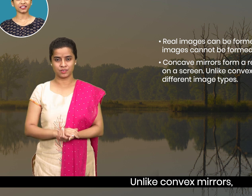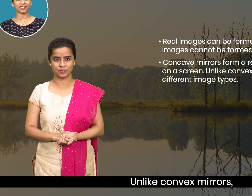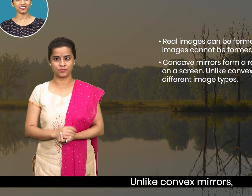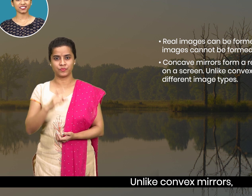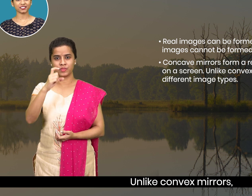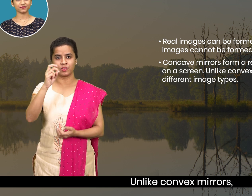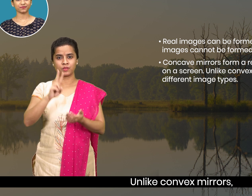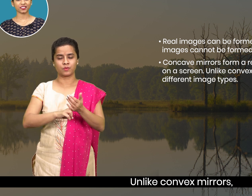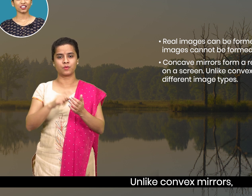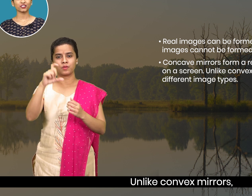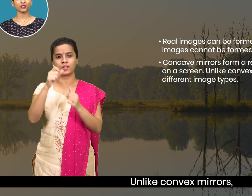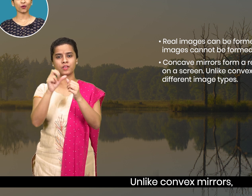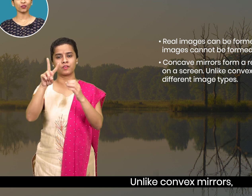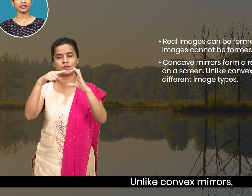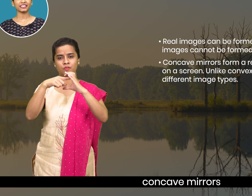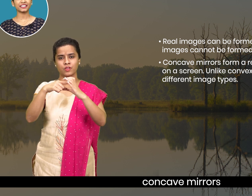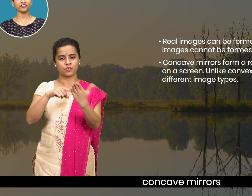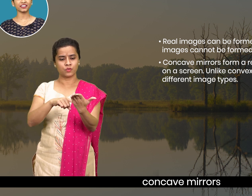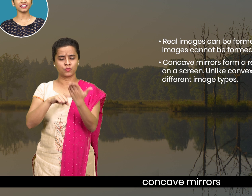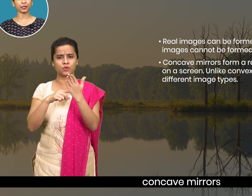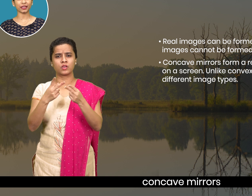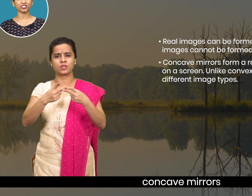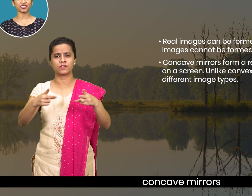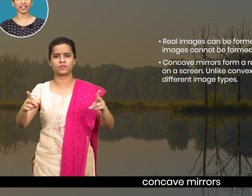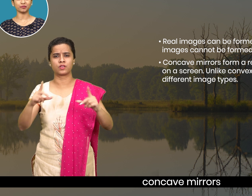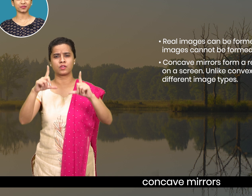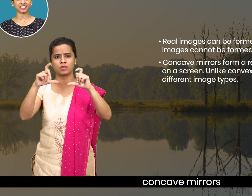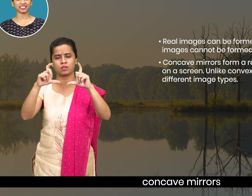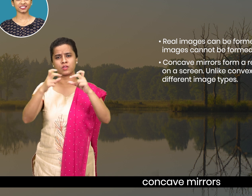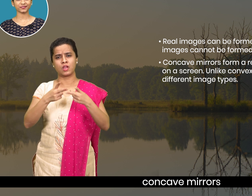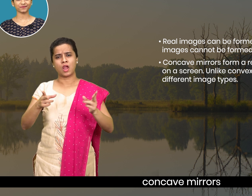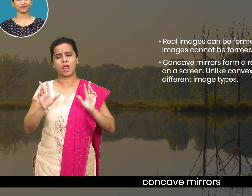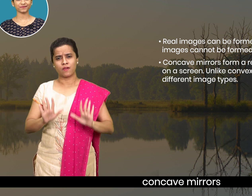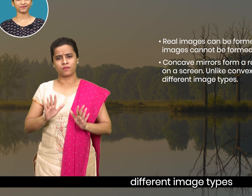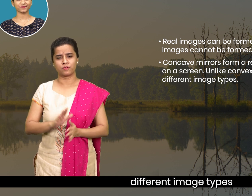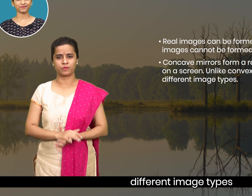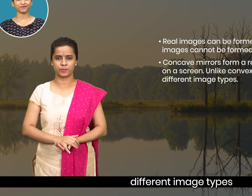concave mirrors show different image types.